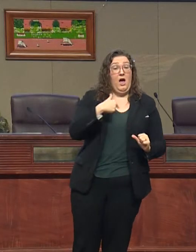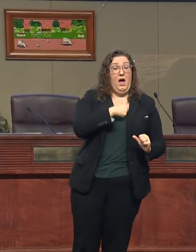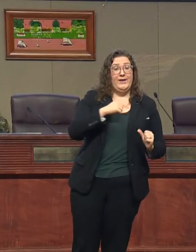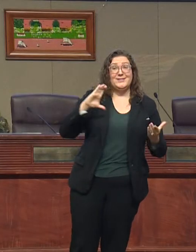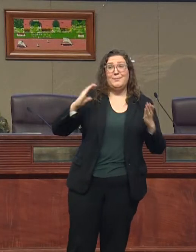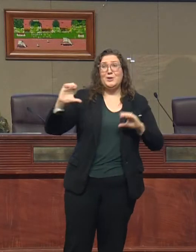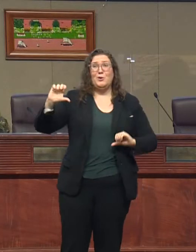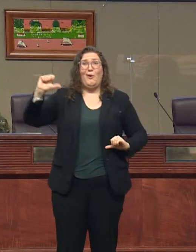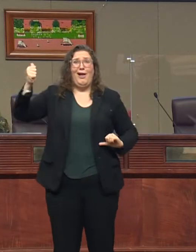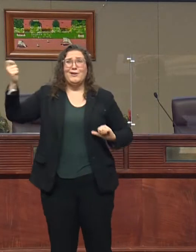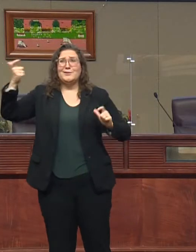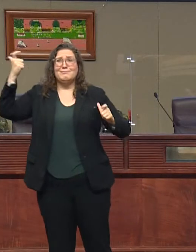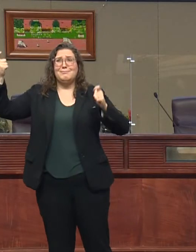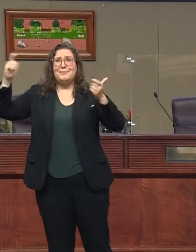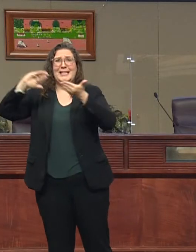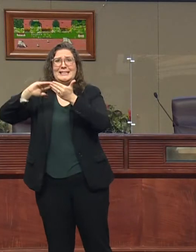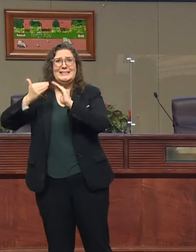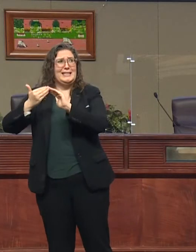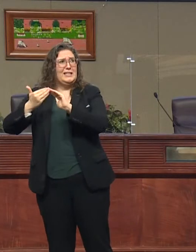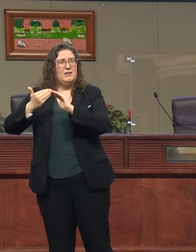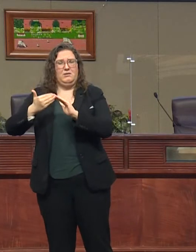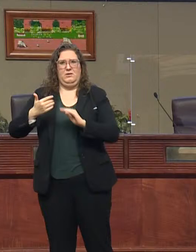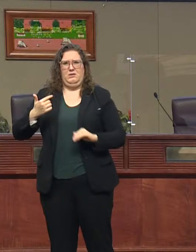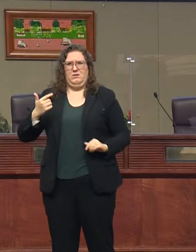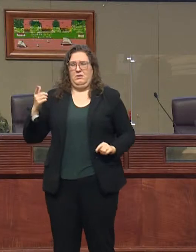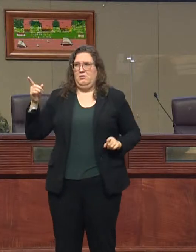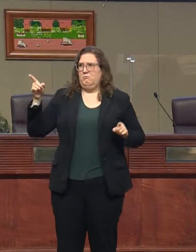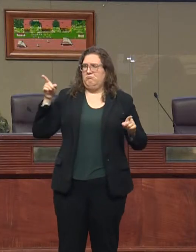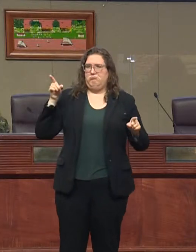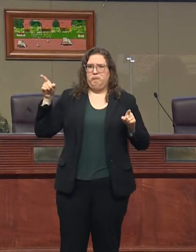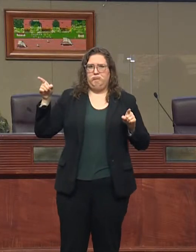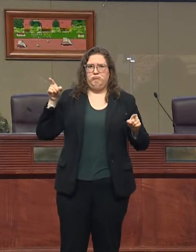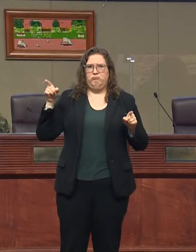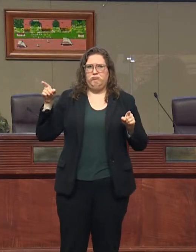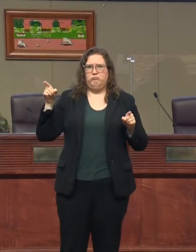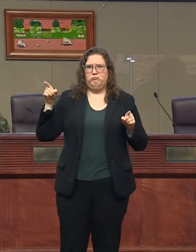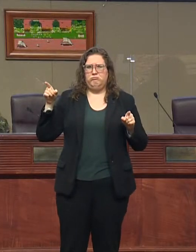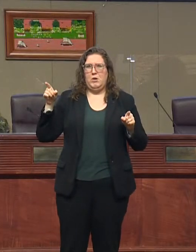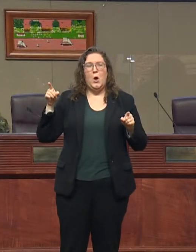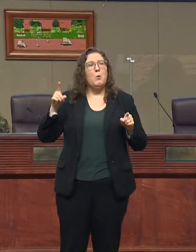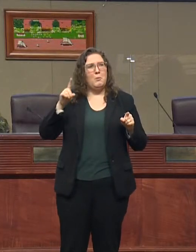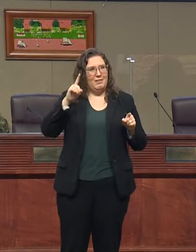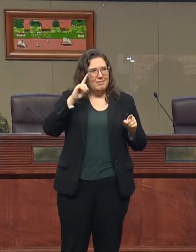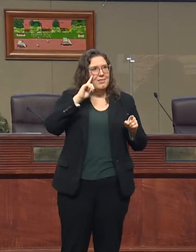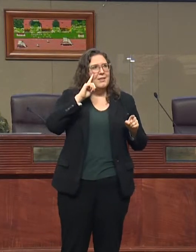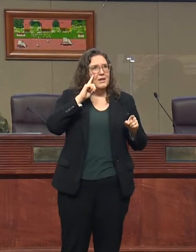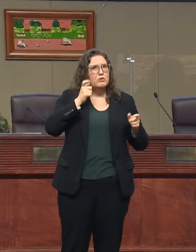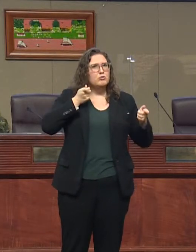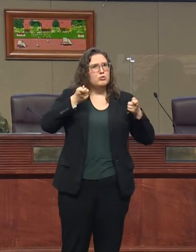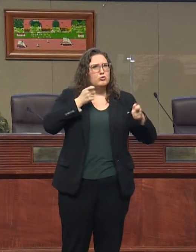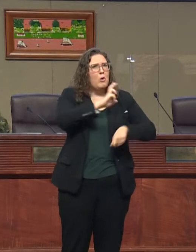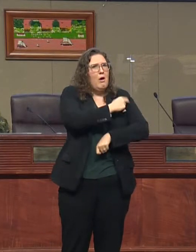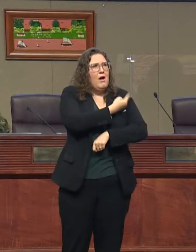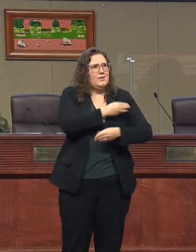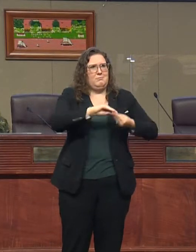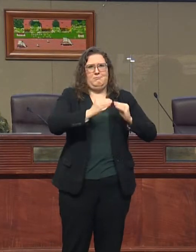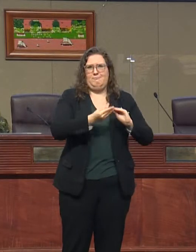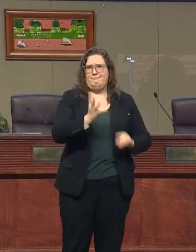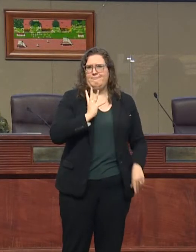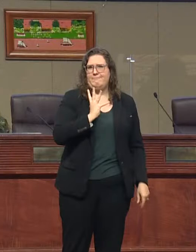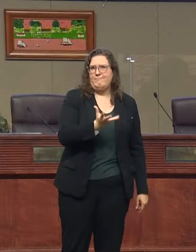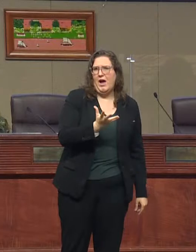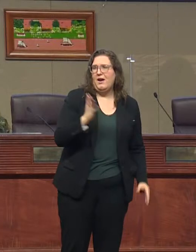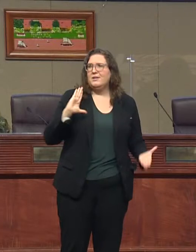never saw the danger of exceeding our hospital capacity or any of that within our